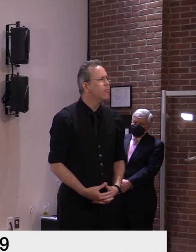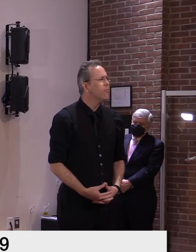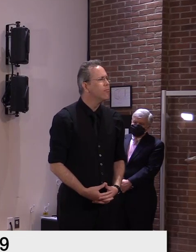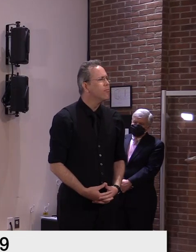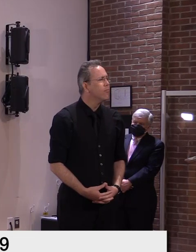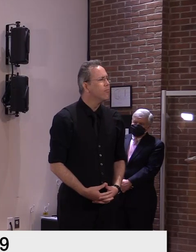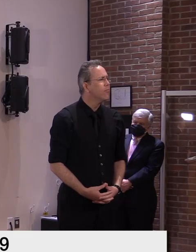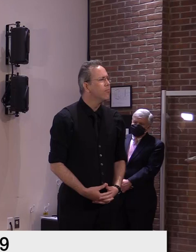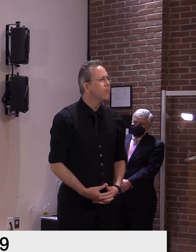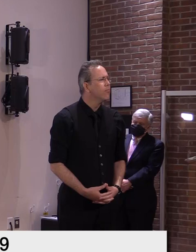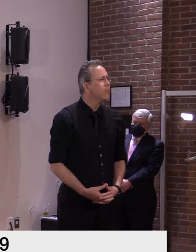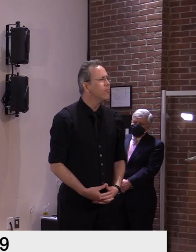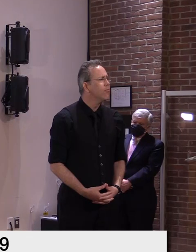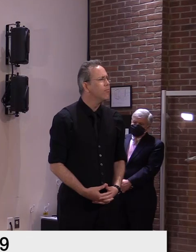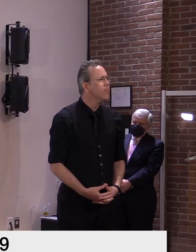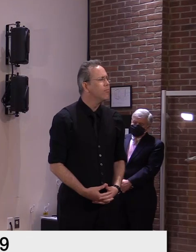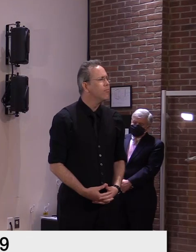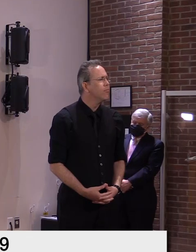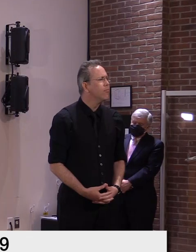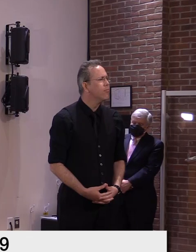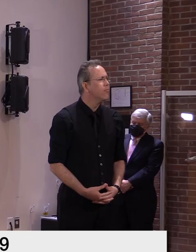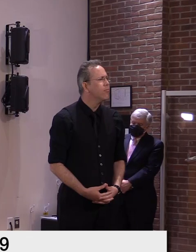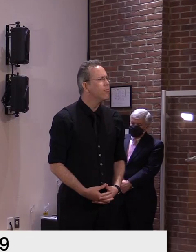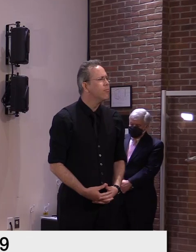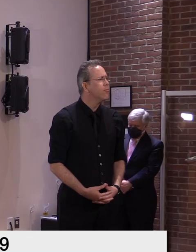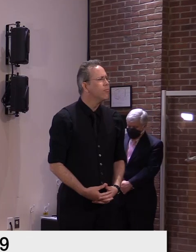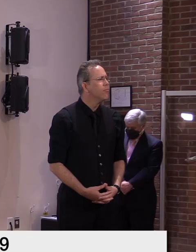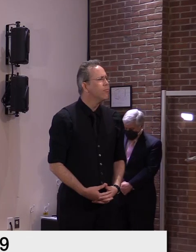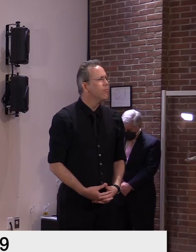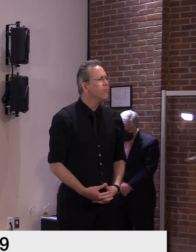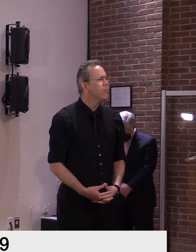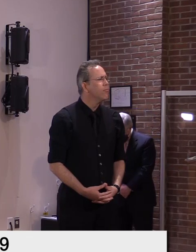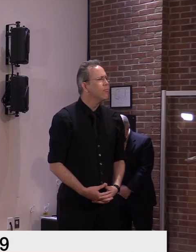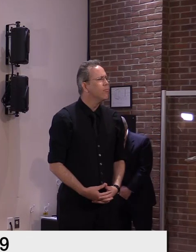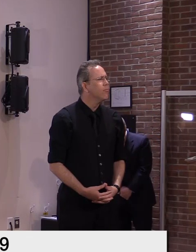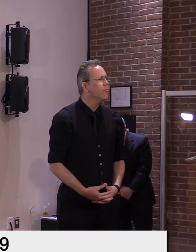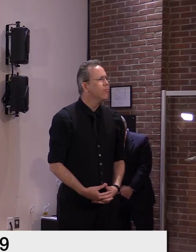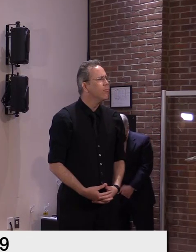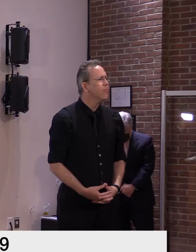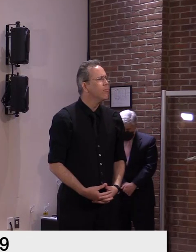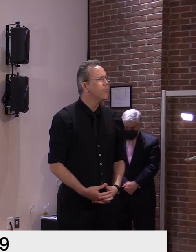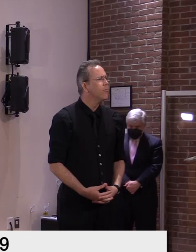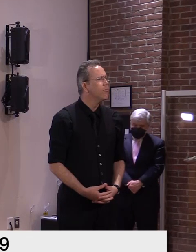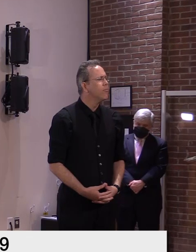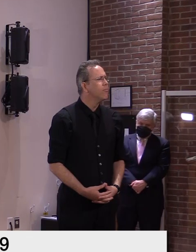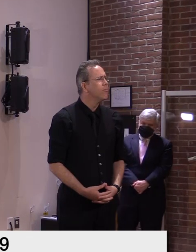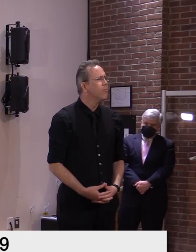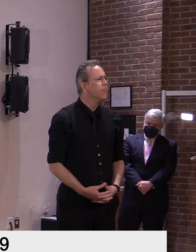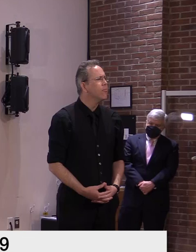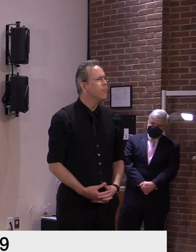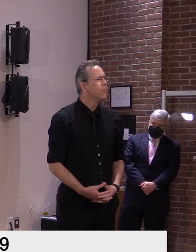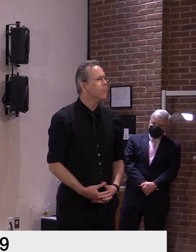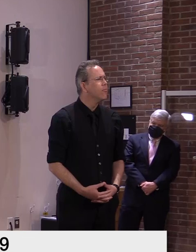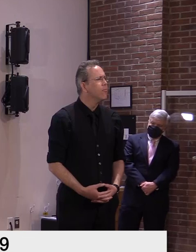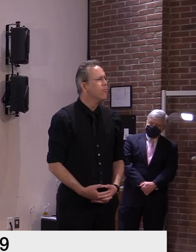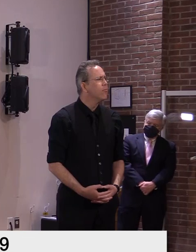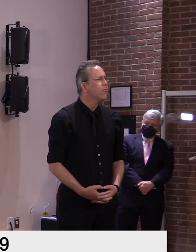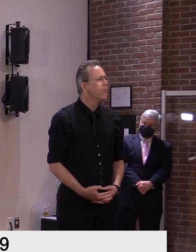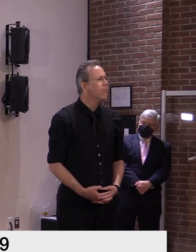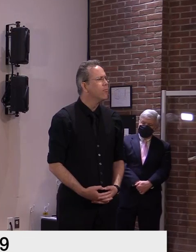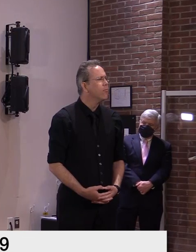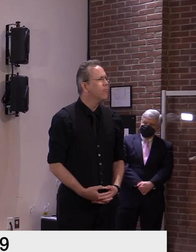this thing. One reader wrote that she thought someone in a powerful and prominent